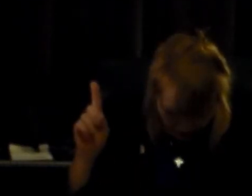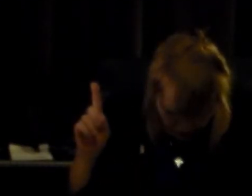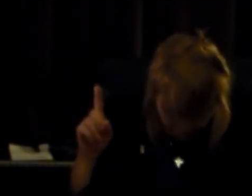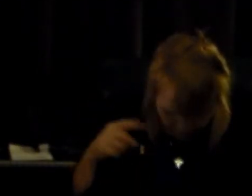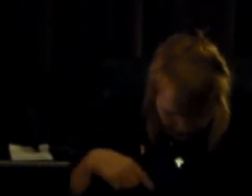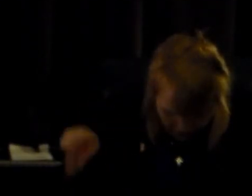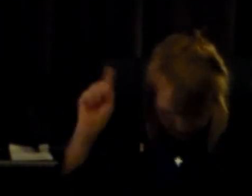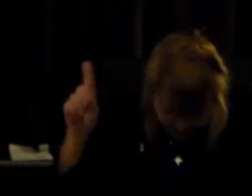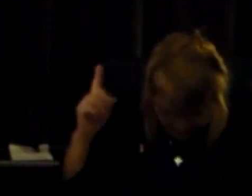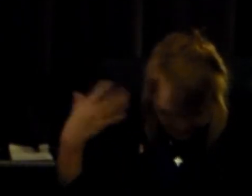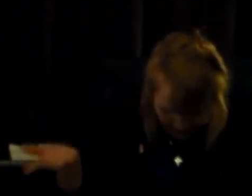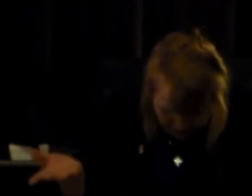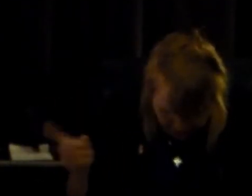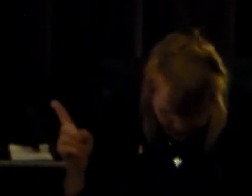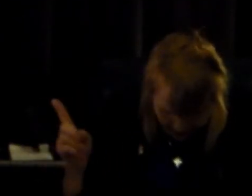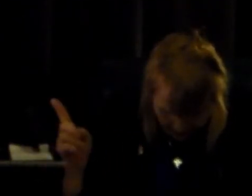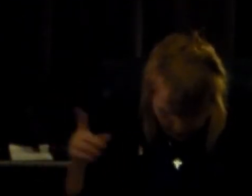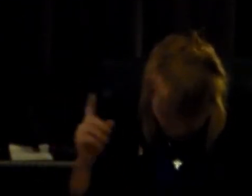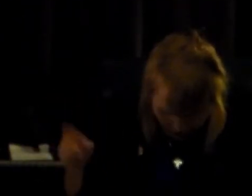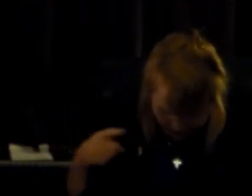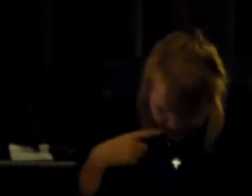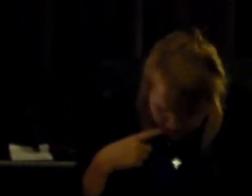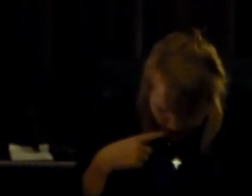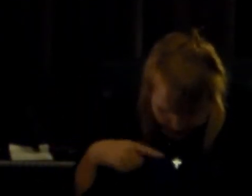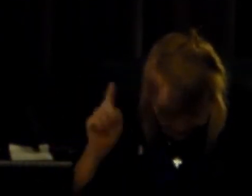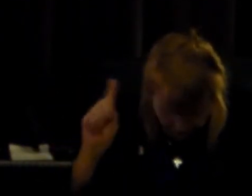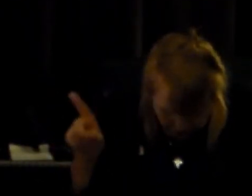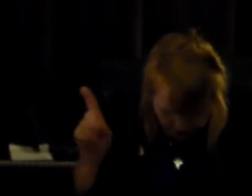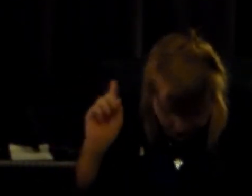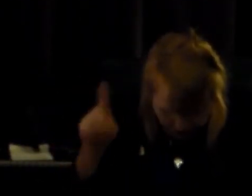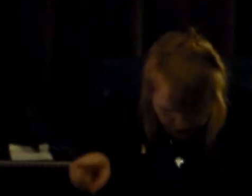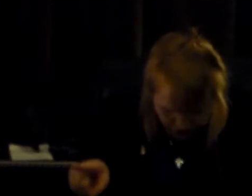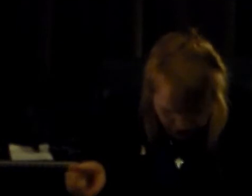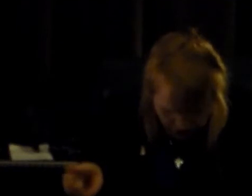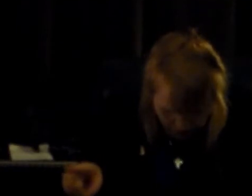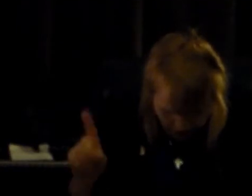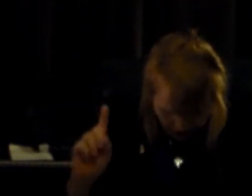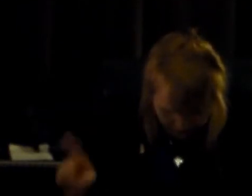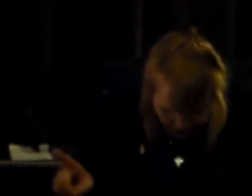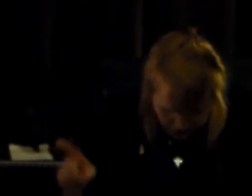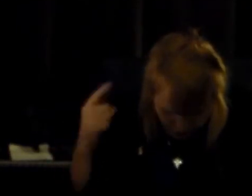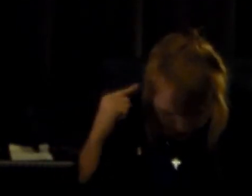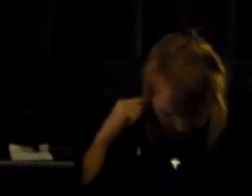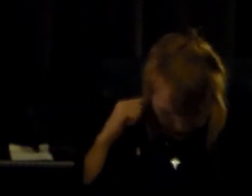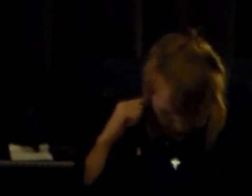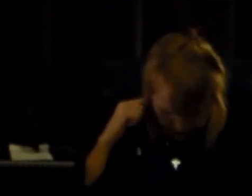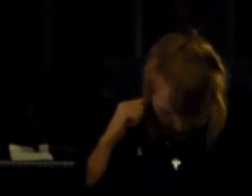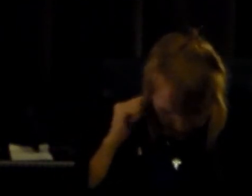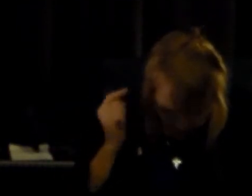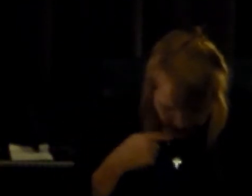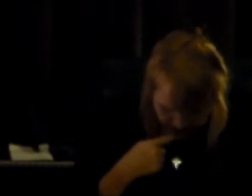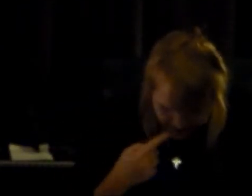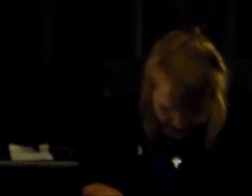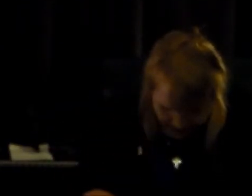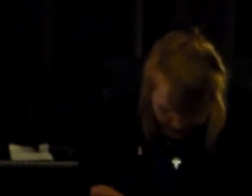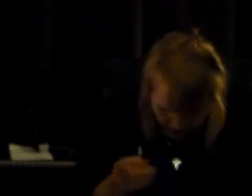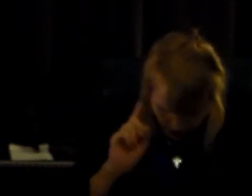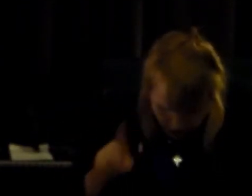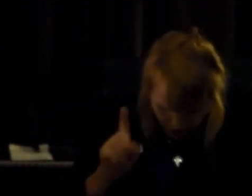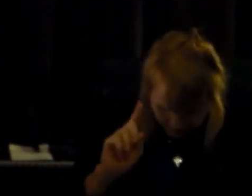own, but he sent me. Why is my language not clear to you? Because you are unable to hear what I say. You